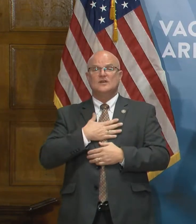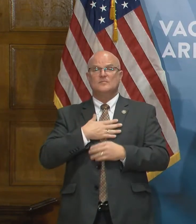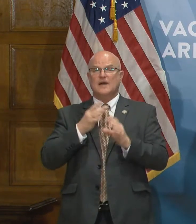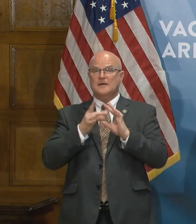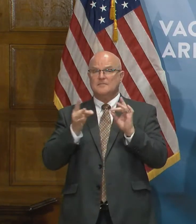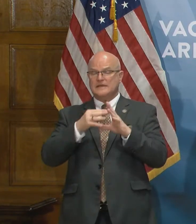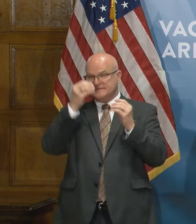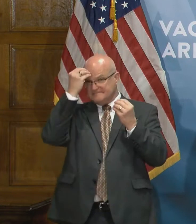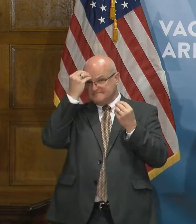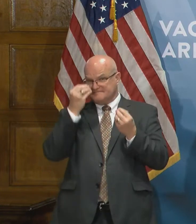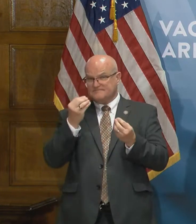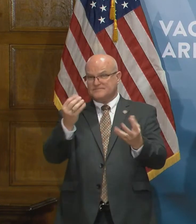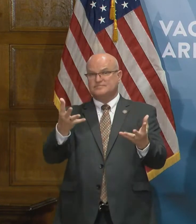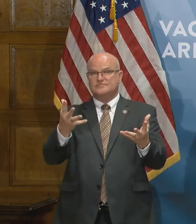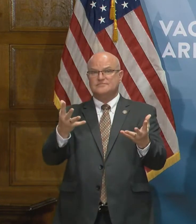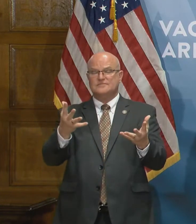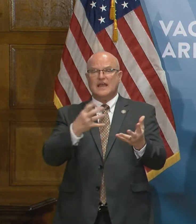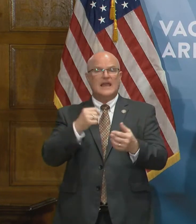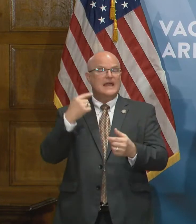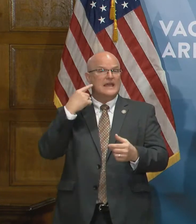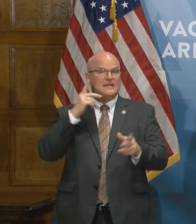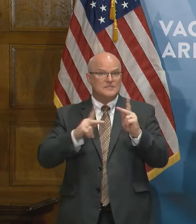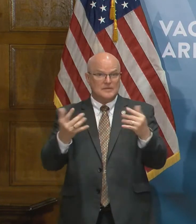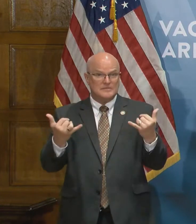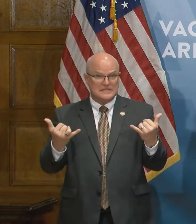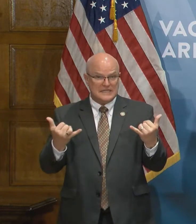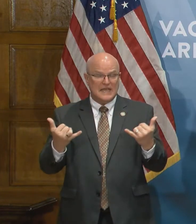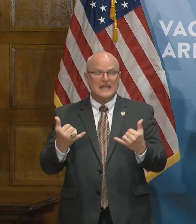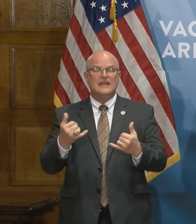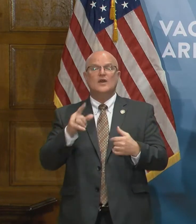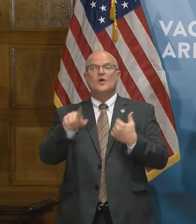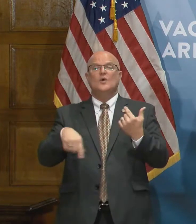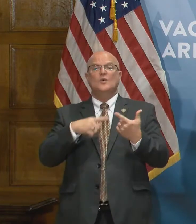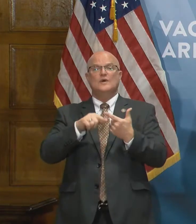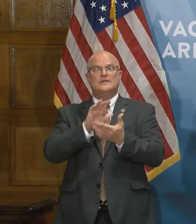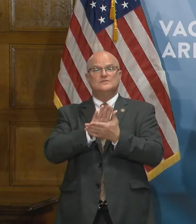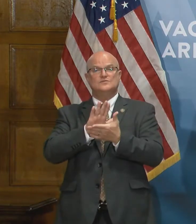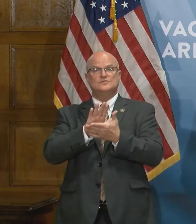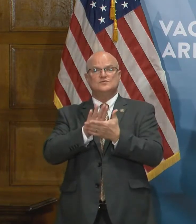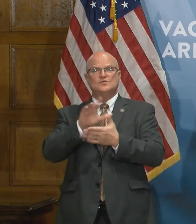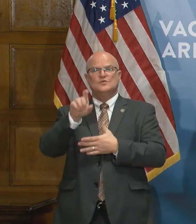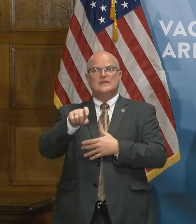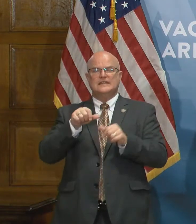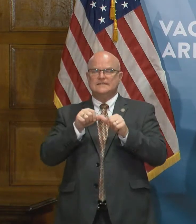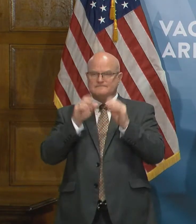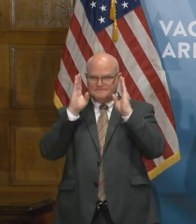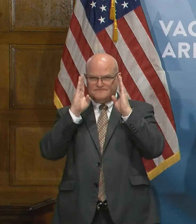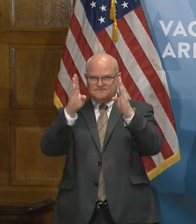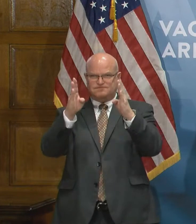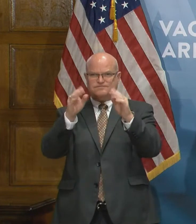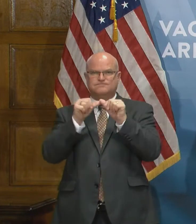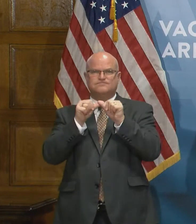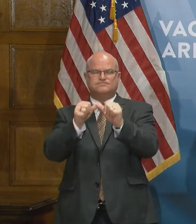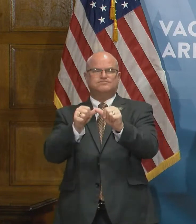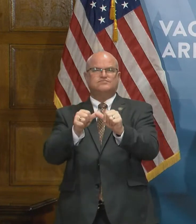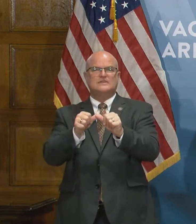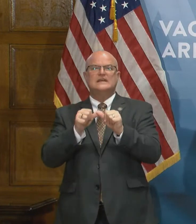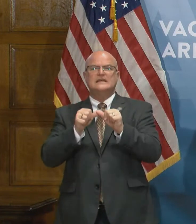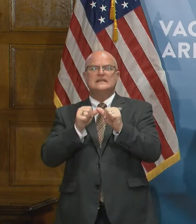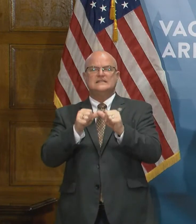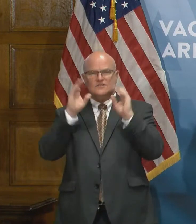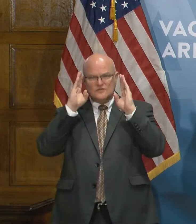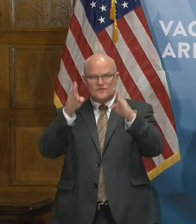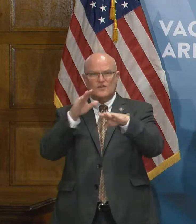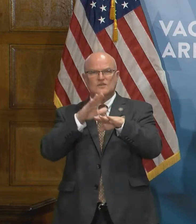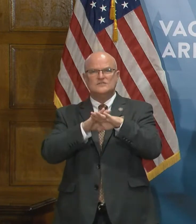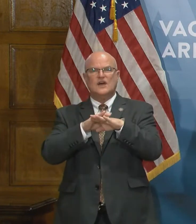them and to our listeners today is when it comes to schools, we need to stay the course. We need to continue to